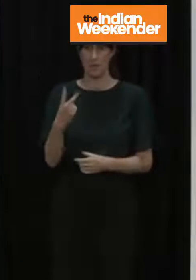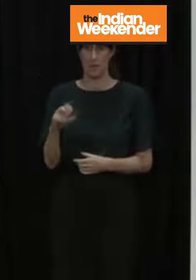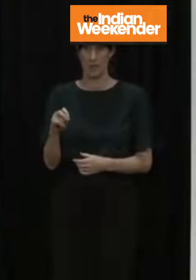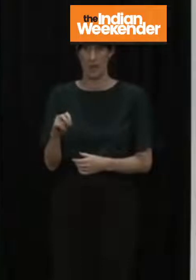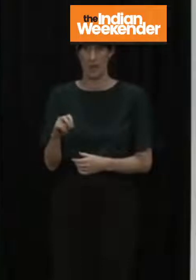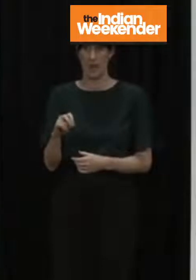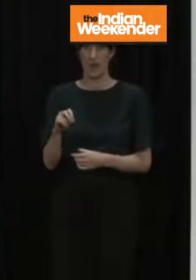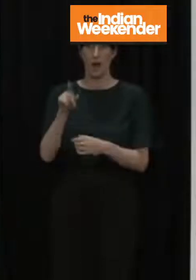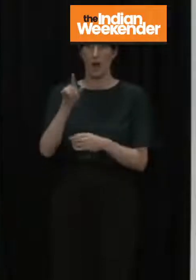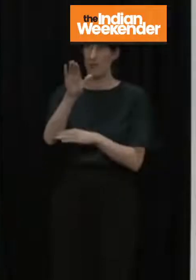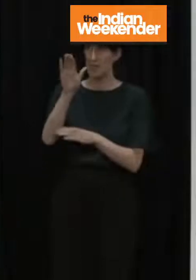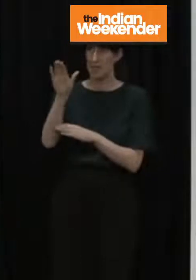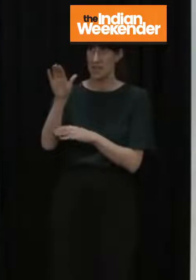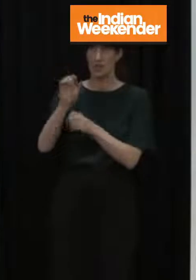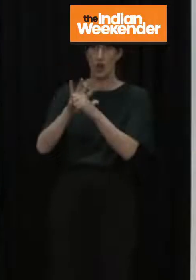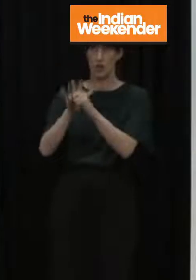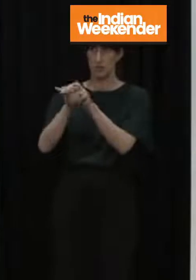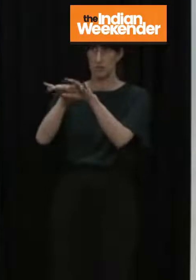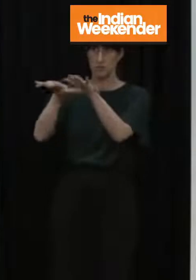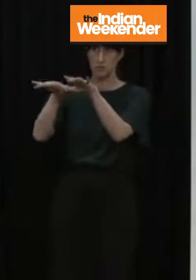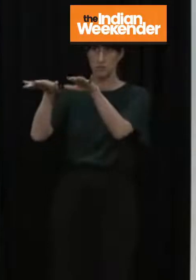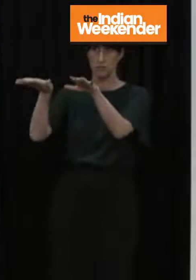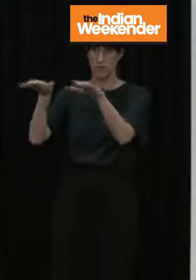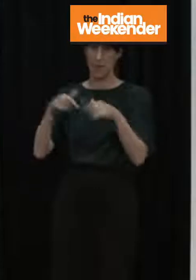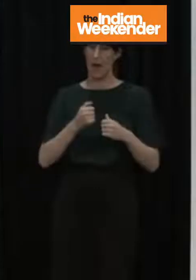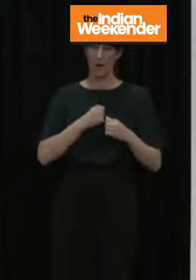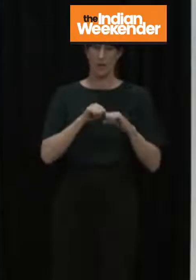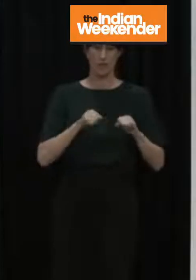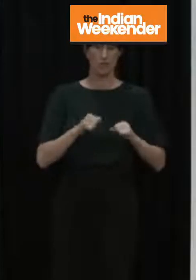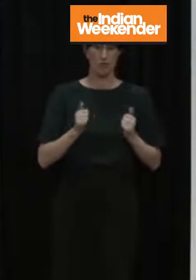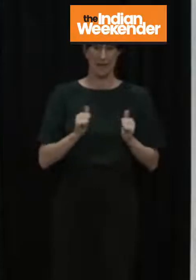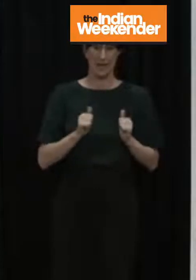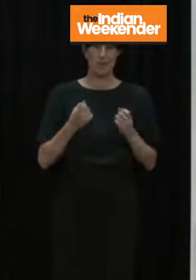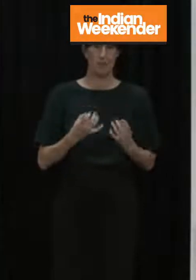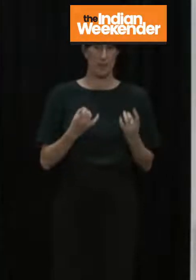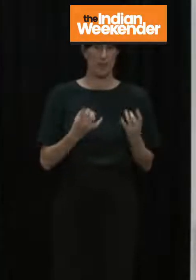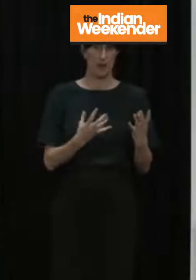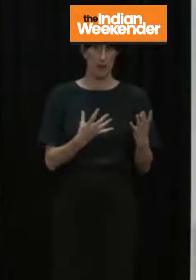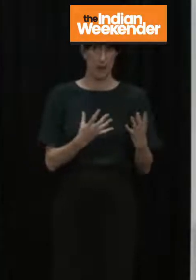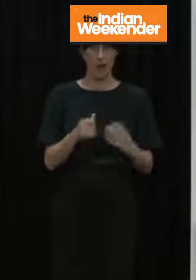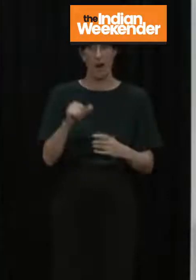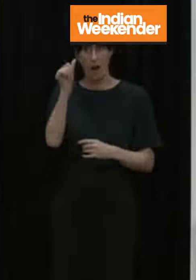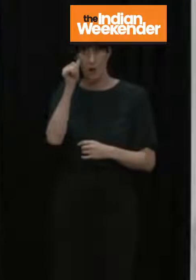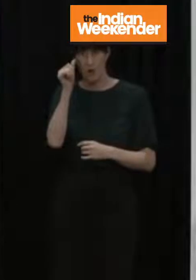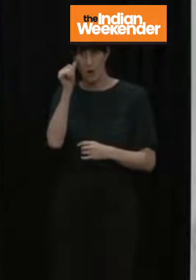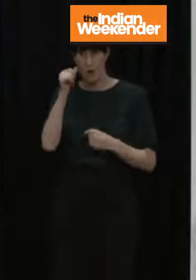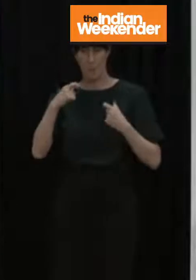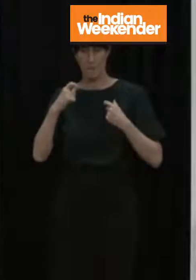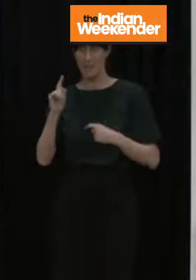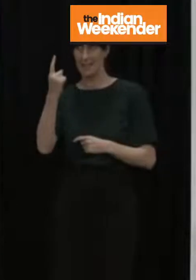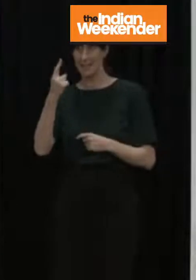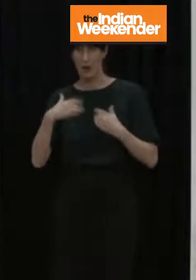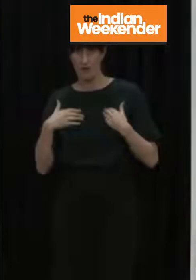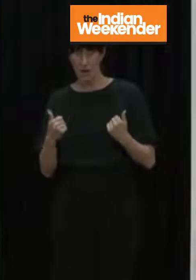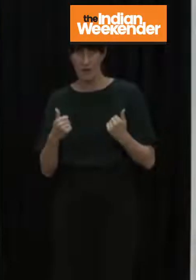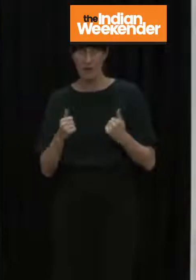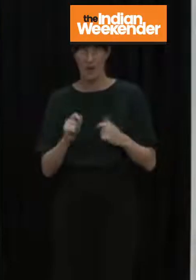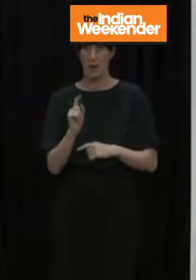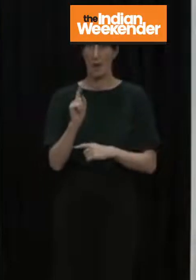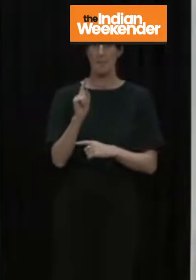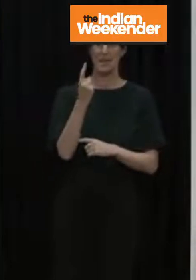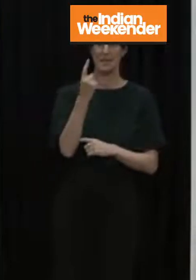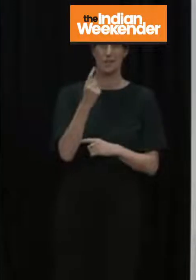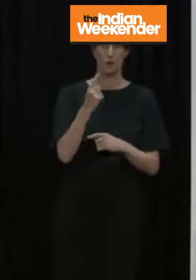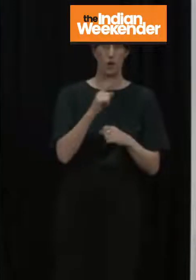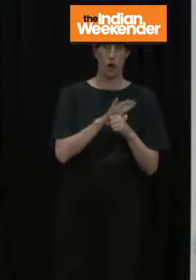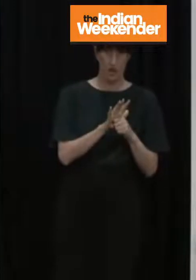Zealand, but the system was preparing itself. And I know from the conversations that the Minister of Health, the Minister of COVID Response,